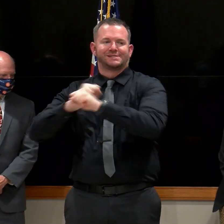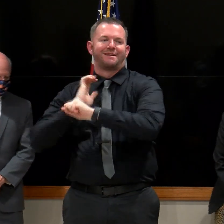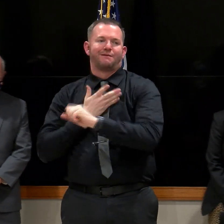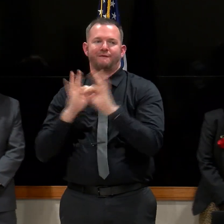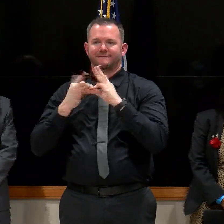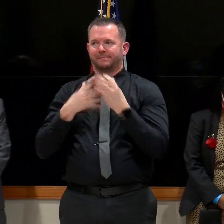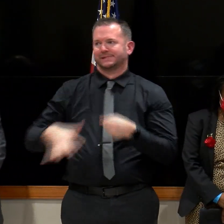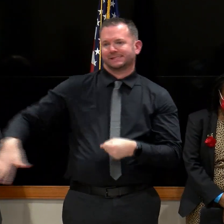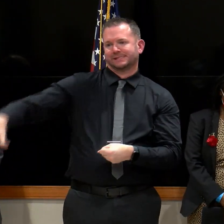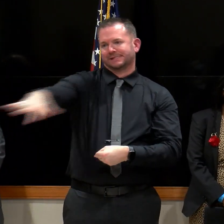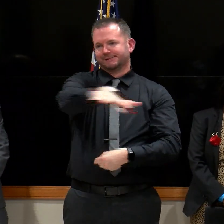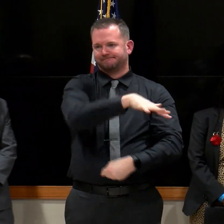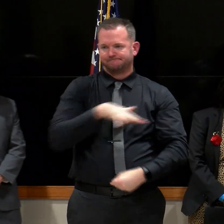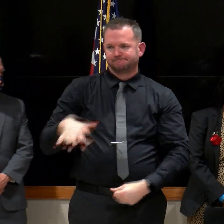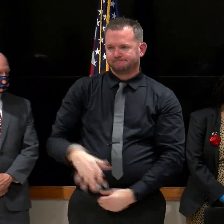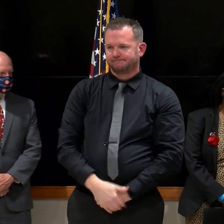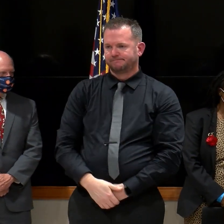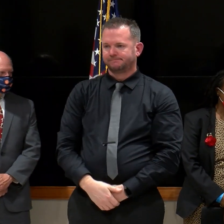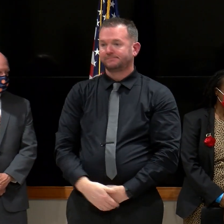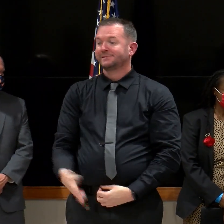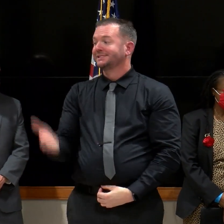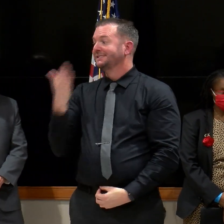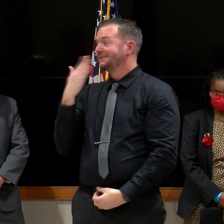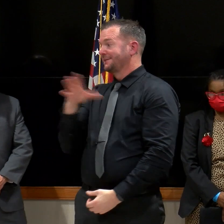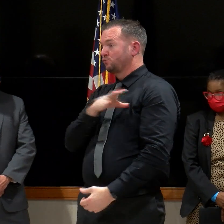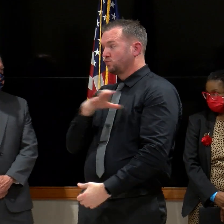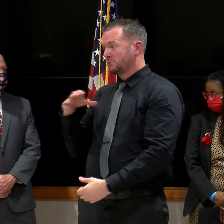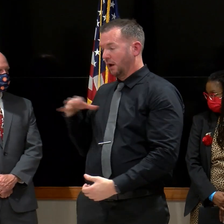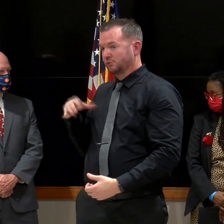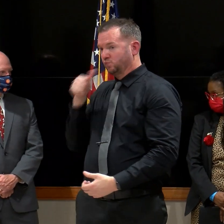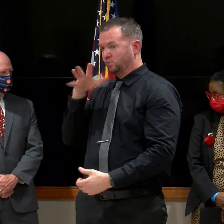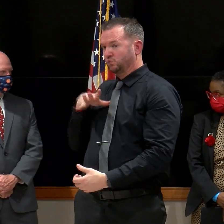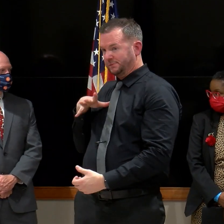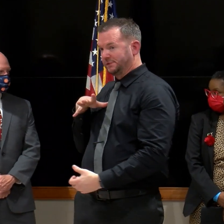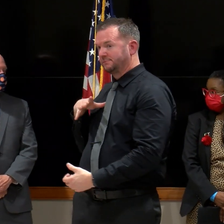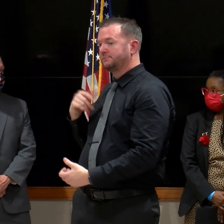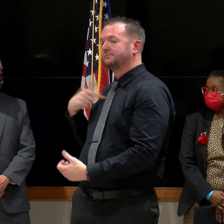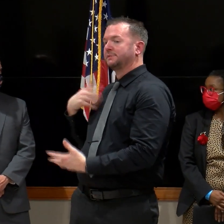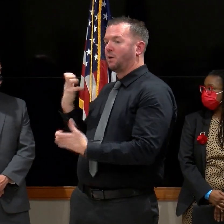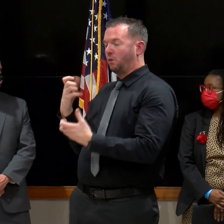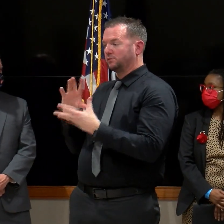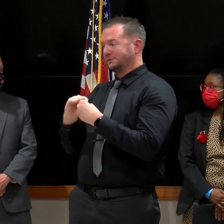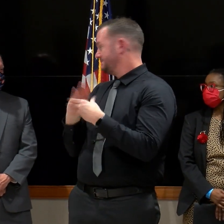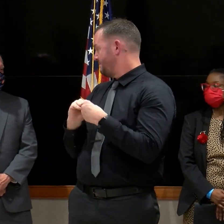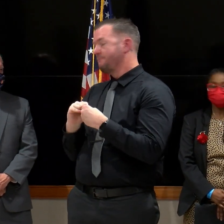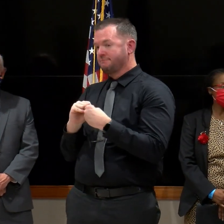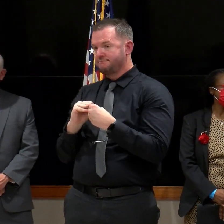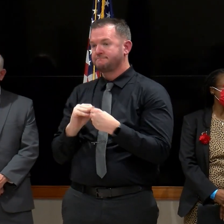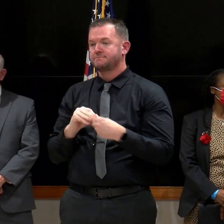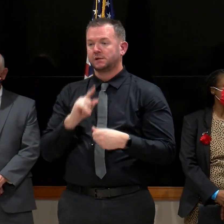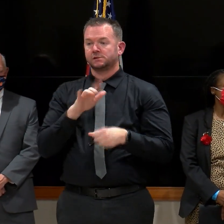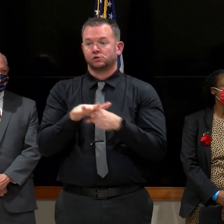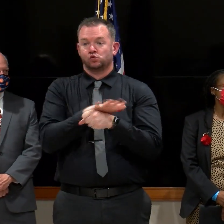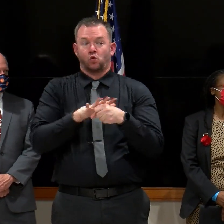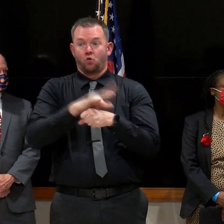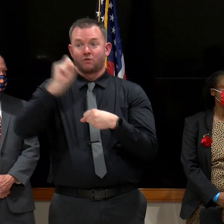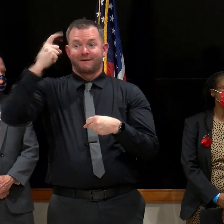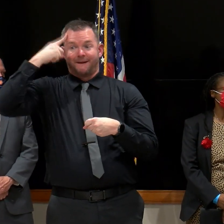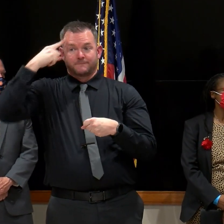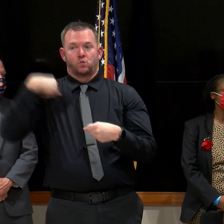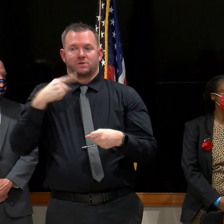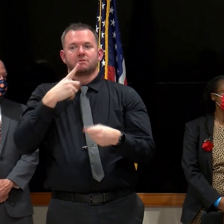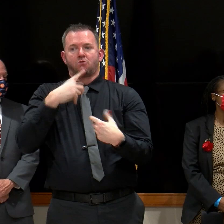Thank you, Congresswoman. And I do want to say, obviously, as local governments, we are squeezed right now by